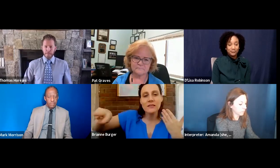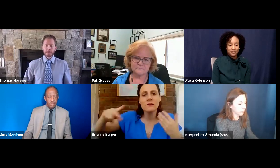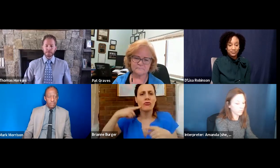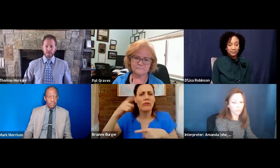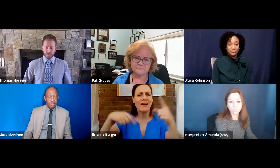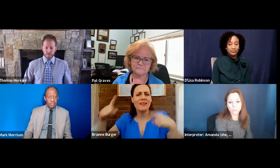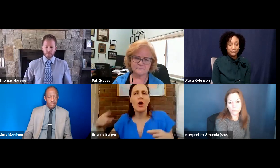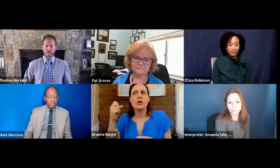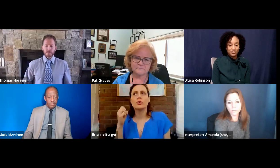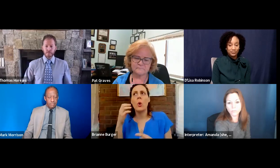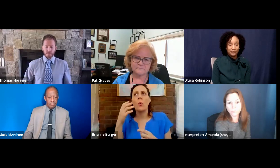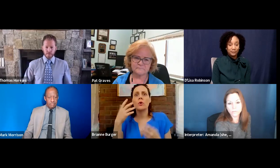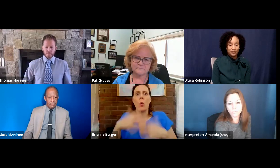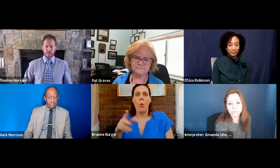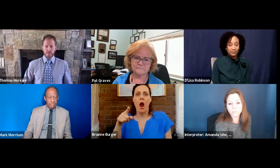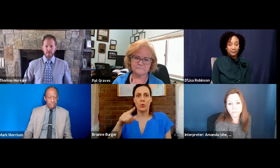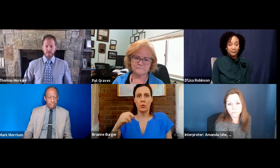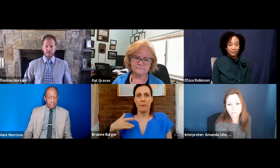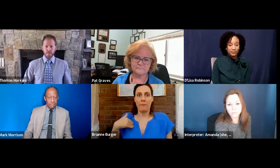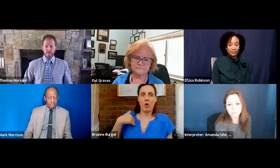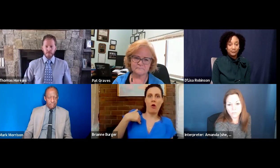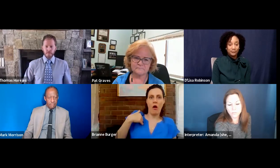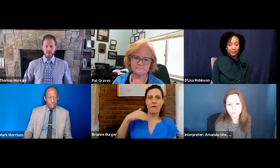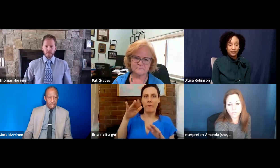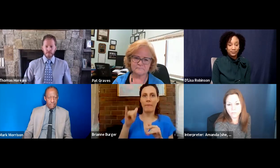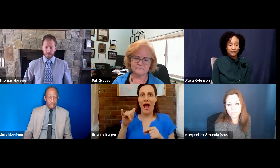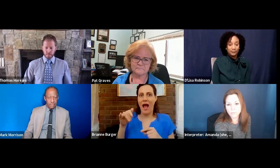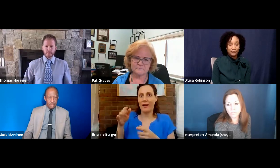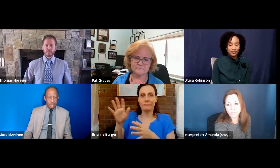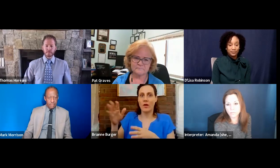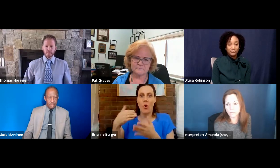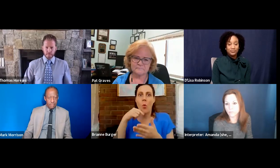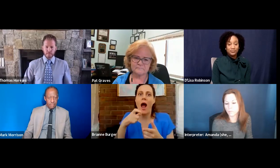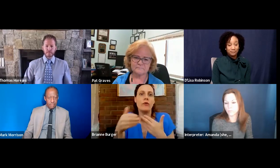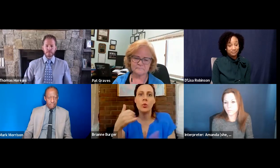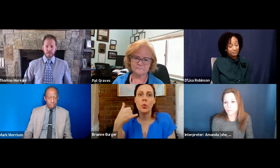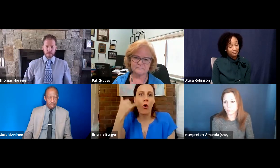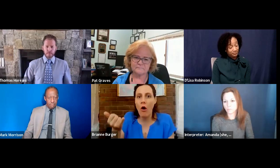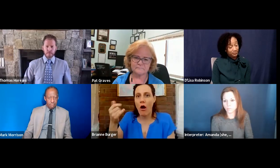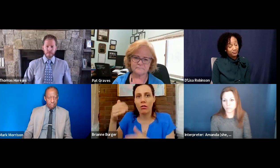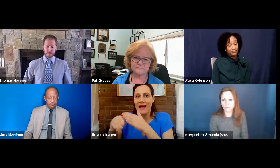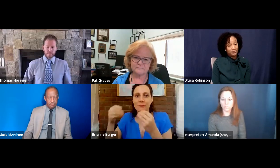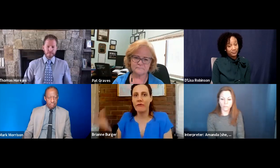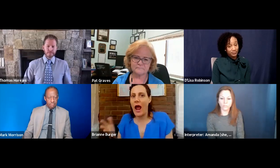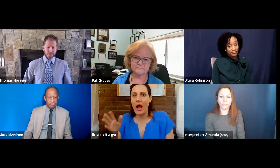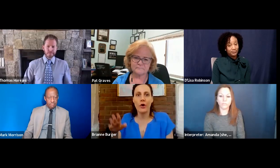So again, the rate may vary if you're requesting interpreters 2 or 3 days out versus 2 weeks out. And so whoever